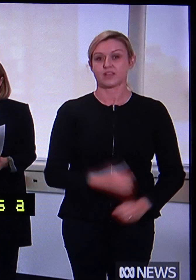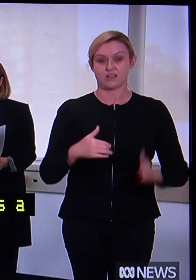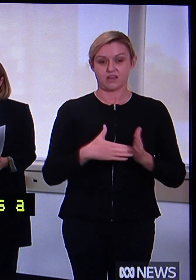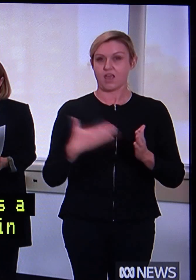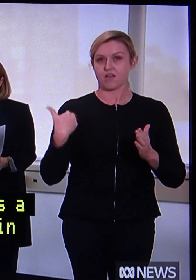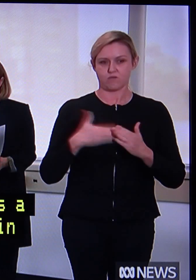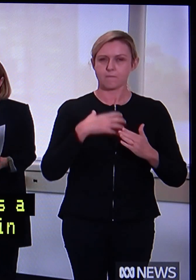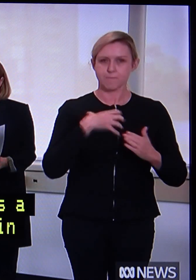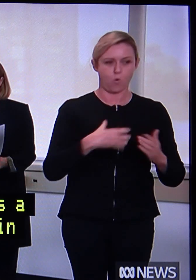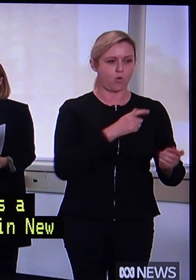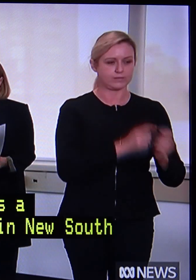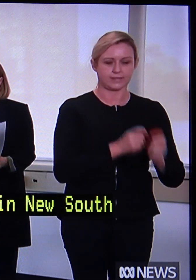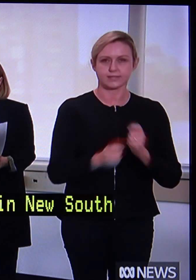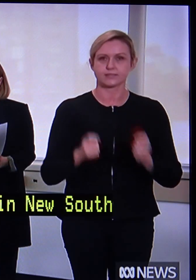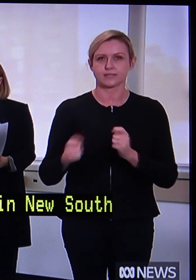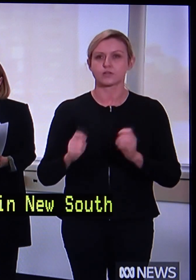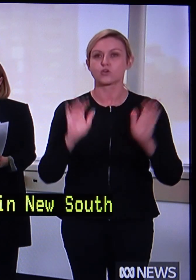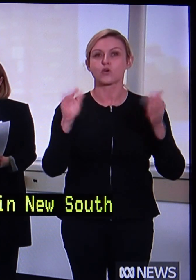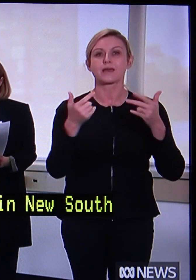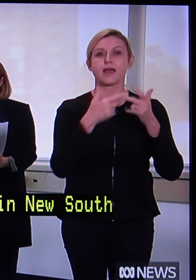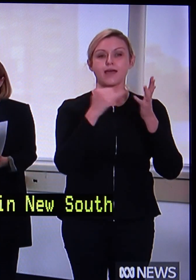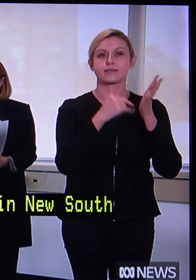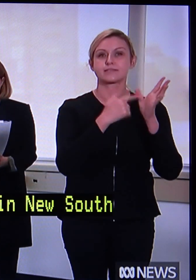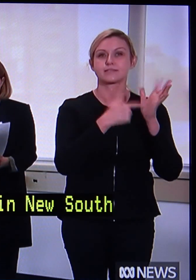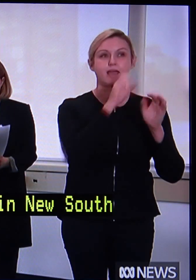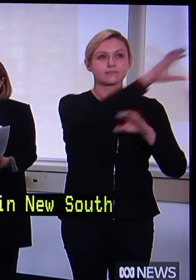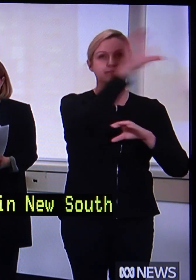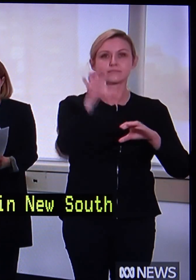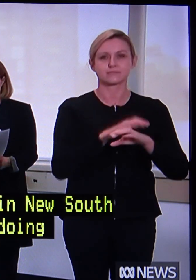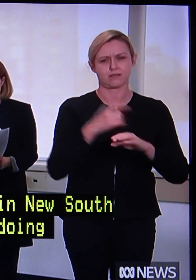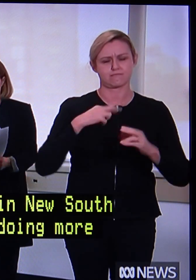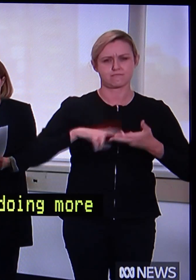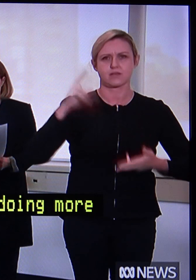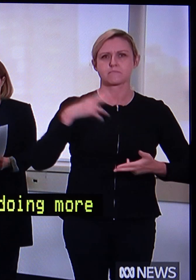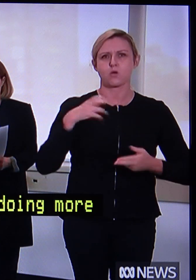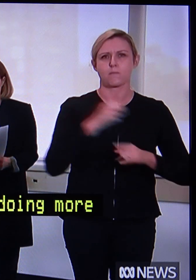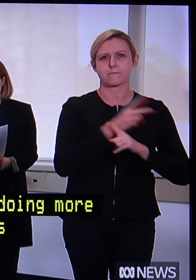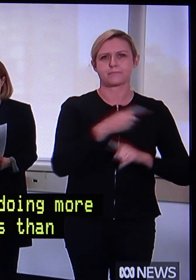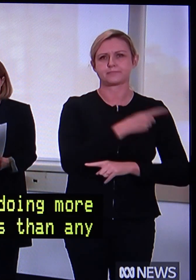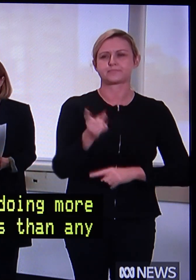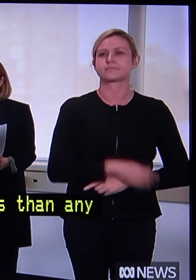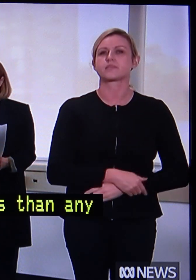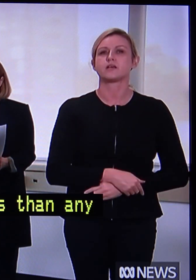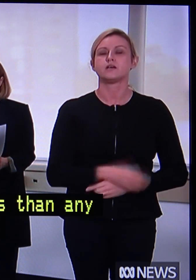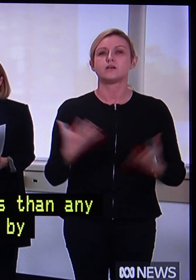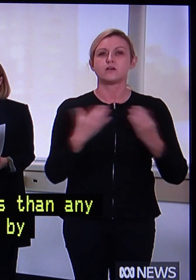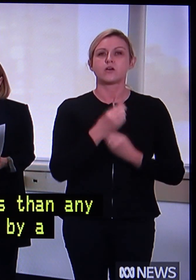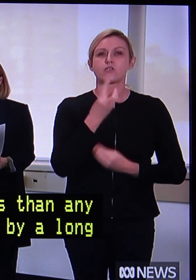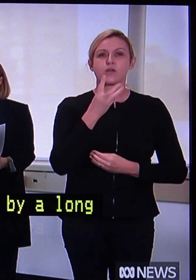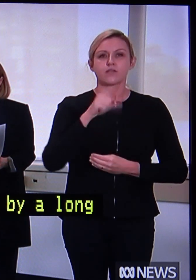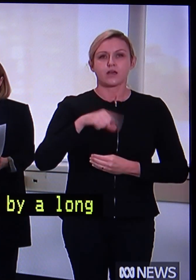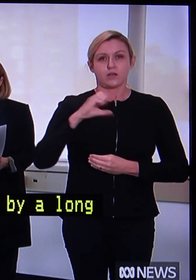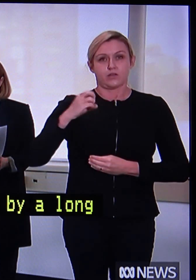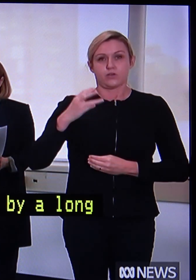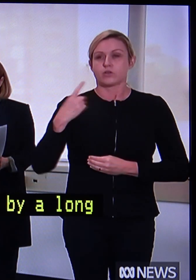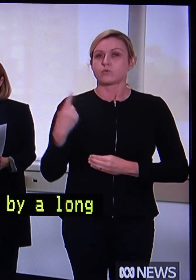testing in absolute terms than any other state or territory by a long shot. Of those 3,031 cases that